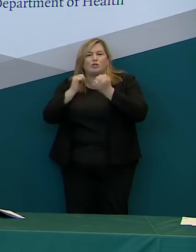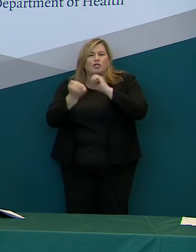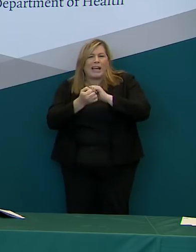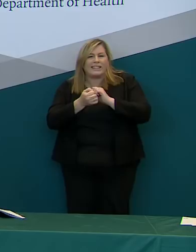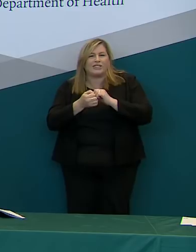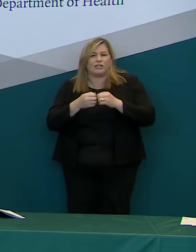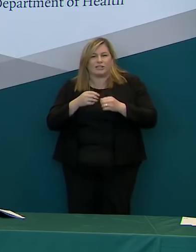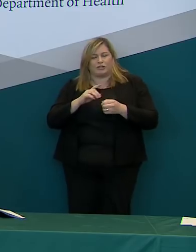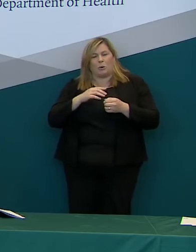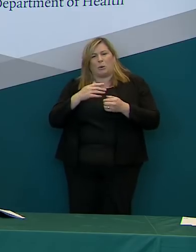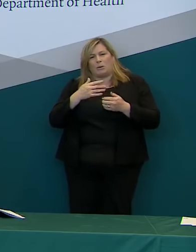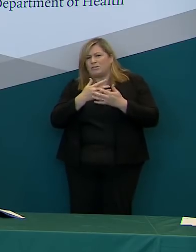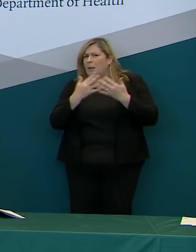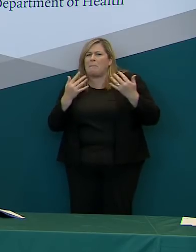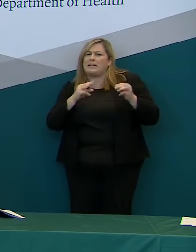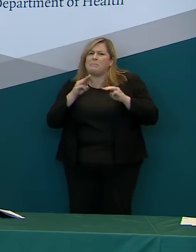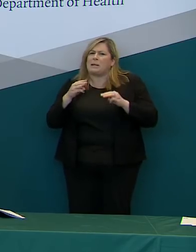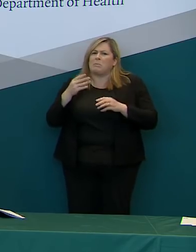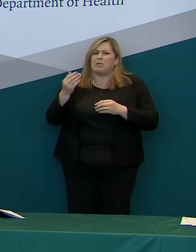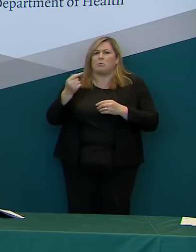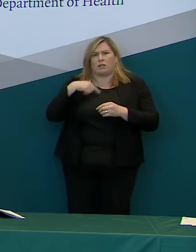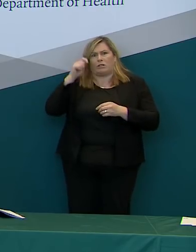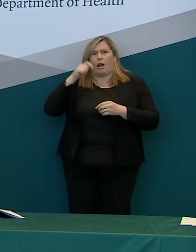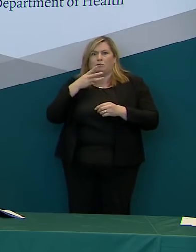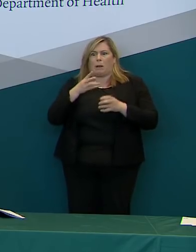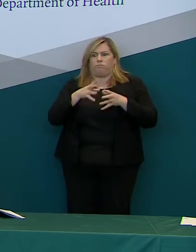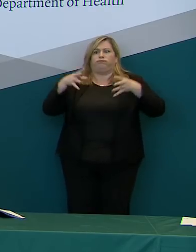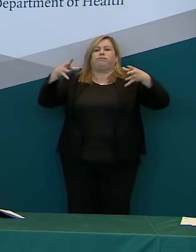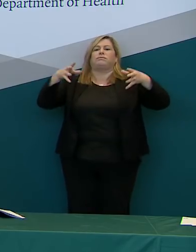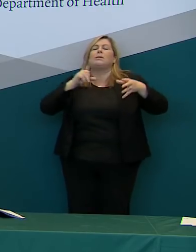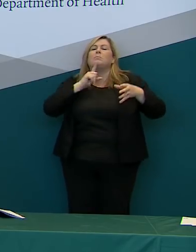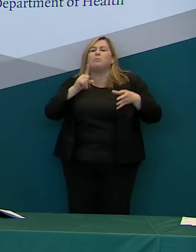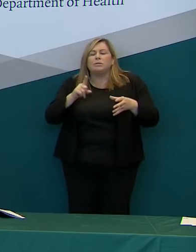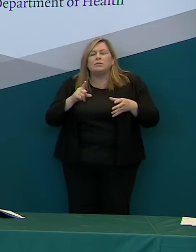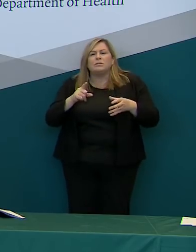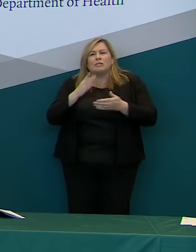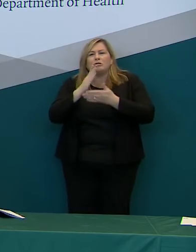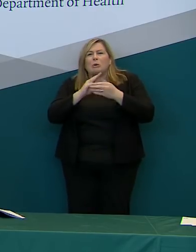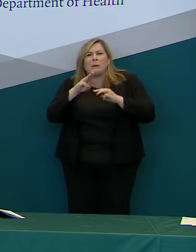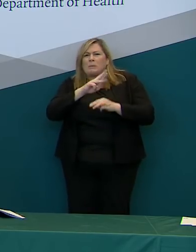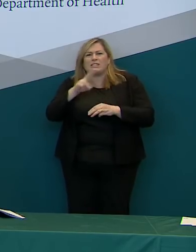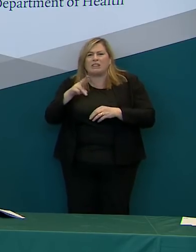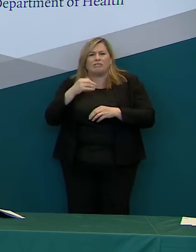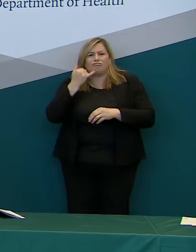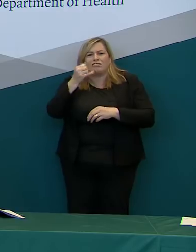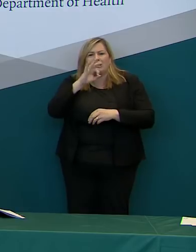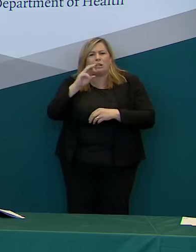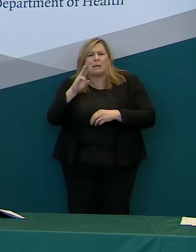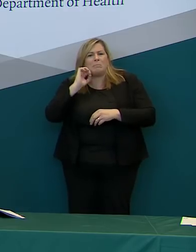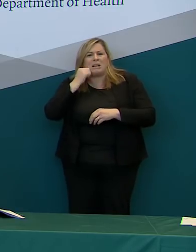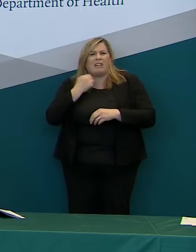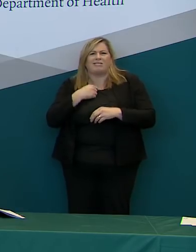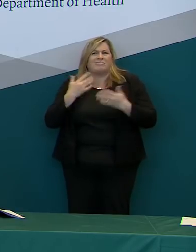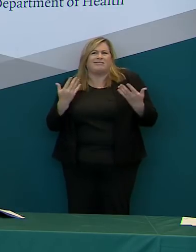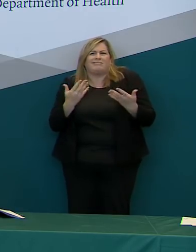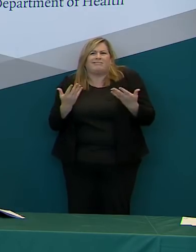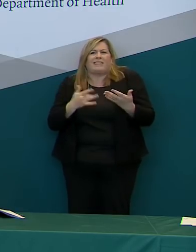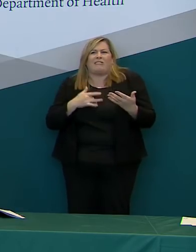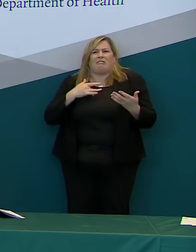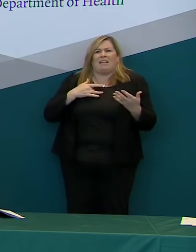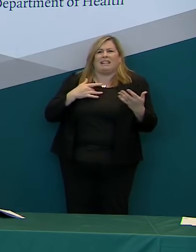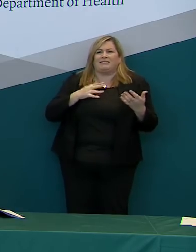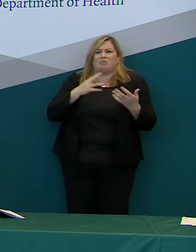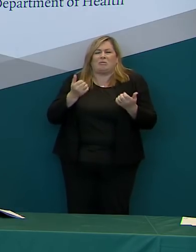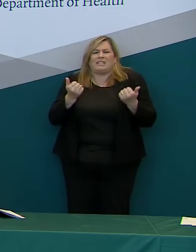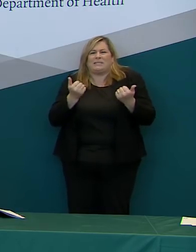cases that aren't coming forward or aren't being tested because they don't have the typical symptoms. And as Colin alluded to, we're learning more about the disease all the